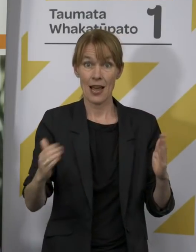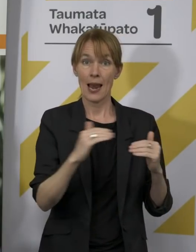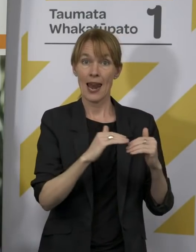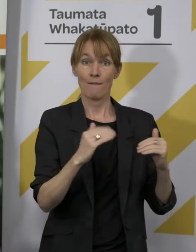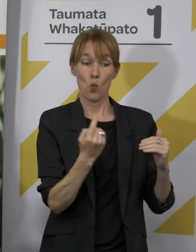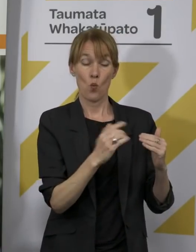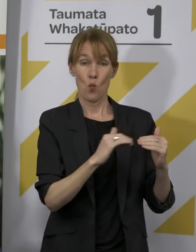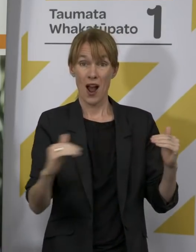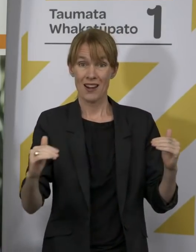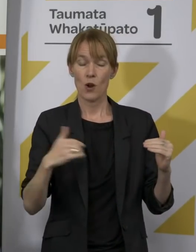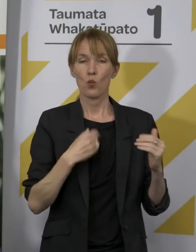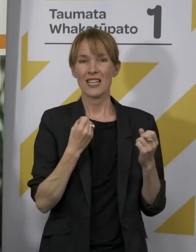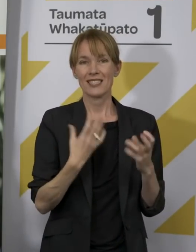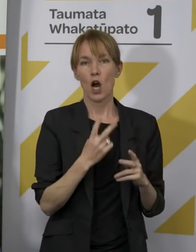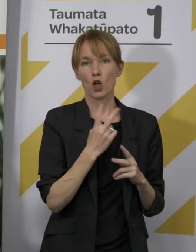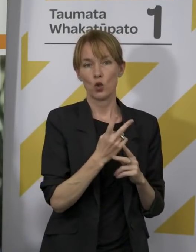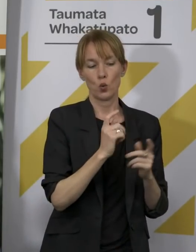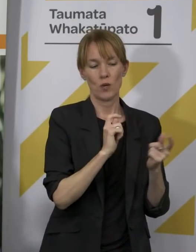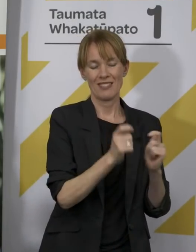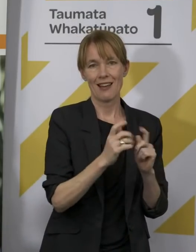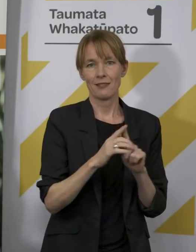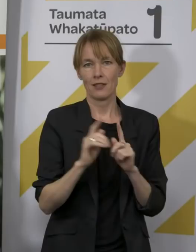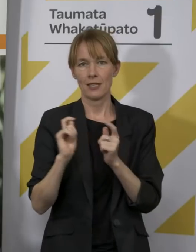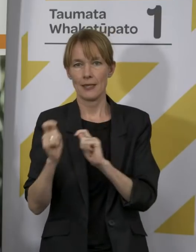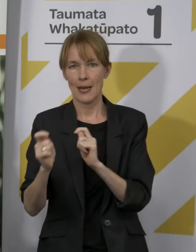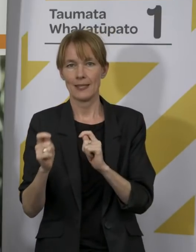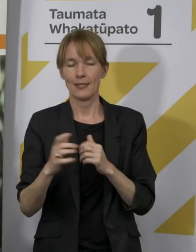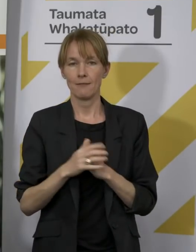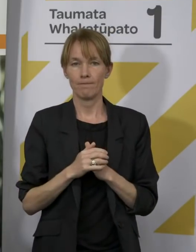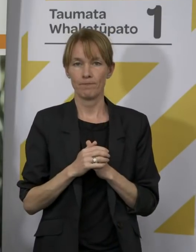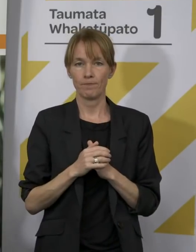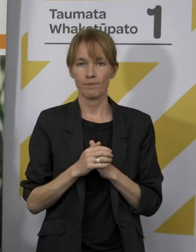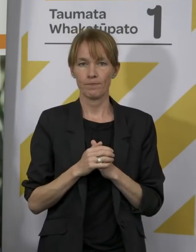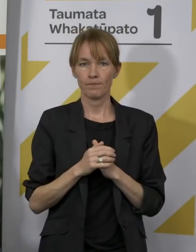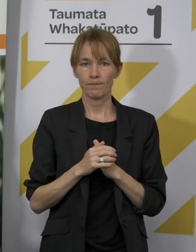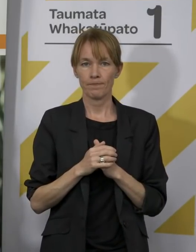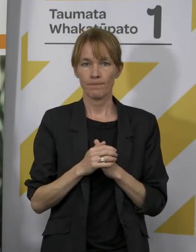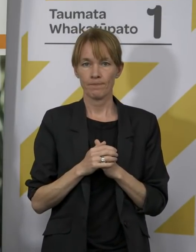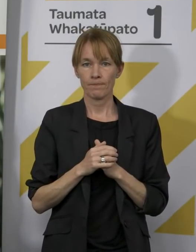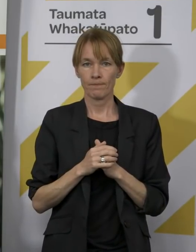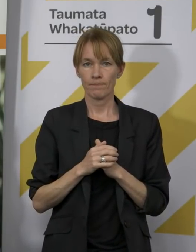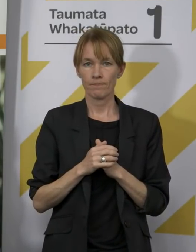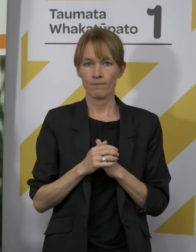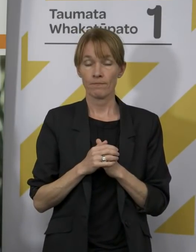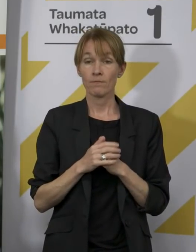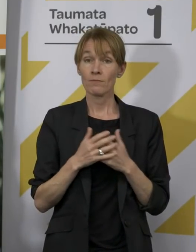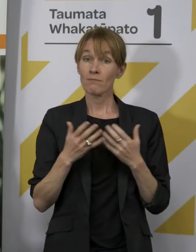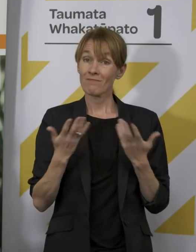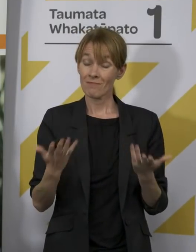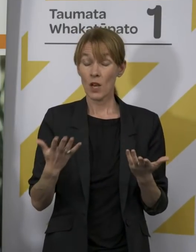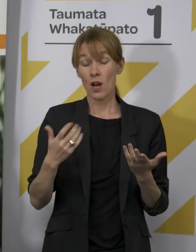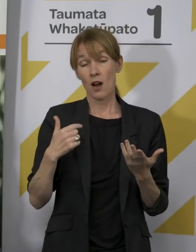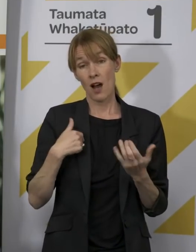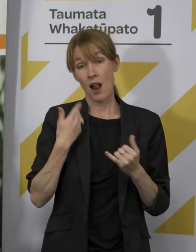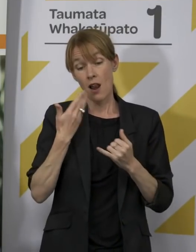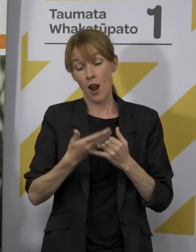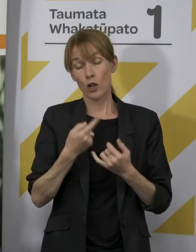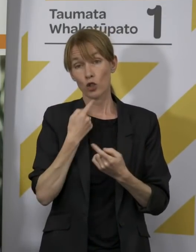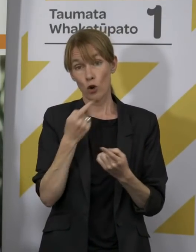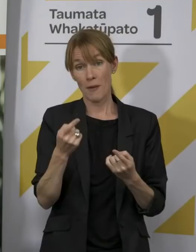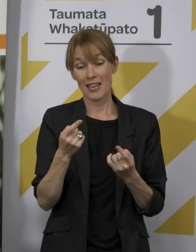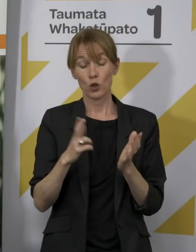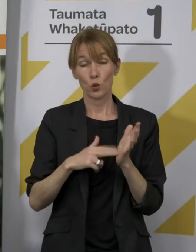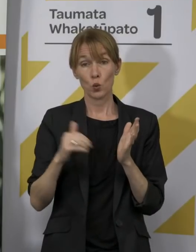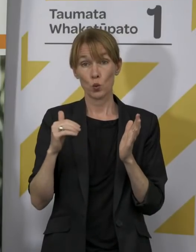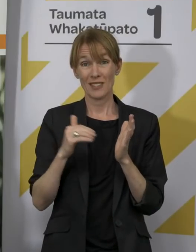just like to, two more comments to finish. New Zealand is one of a very small number of countries